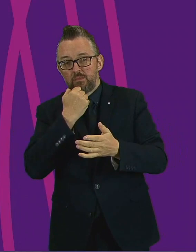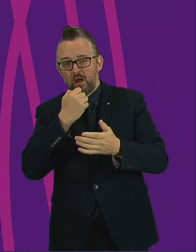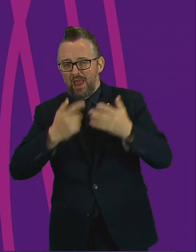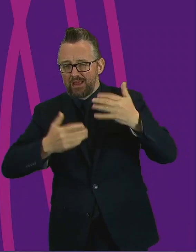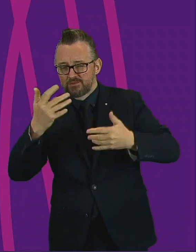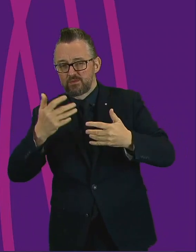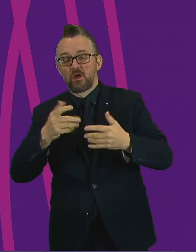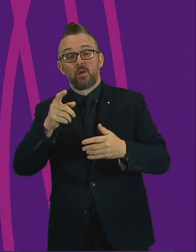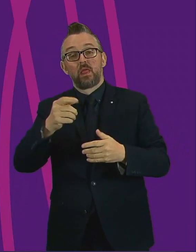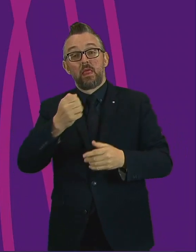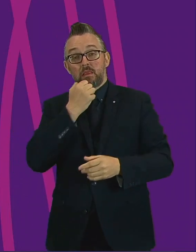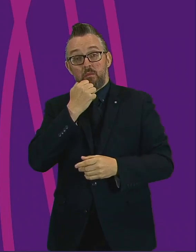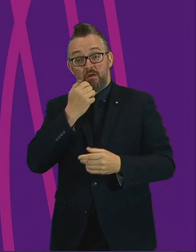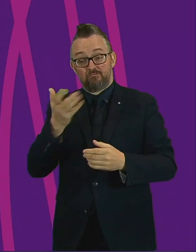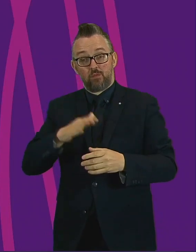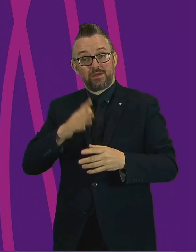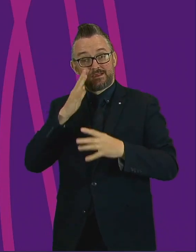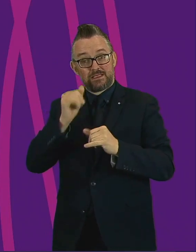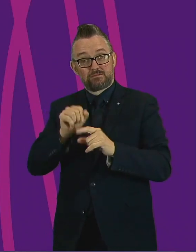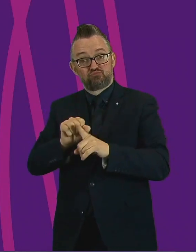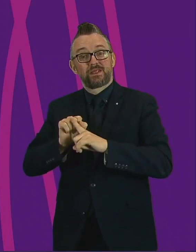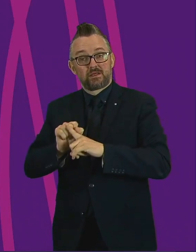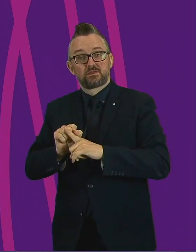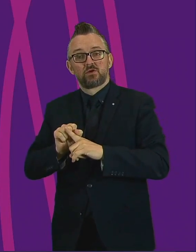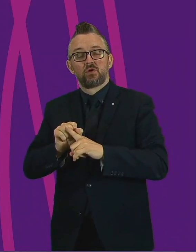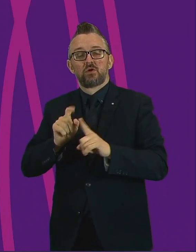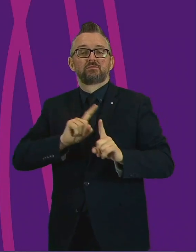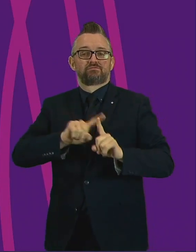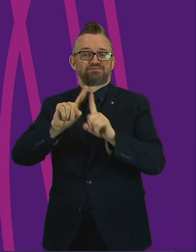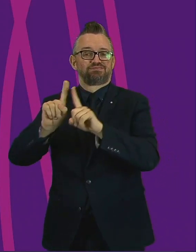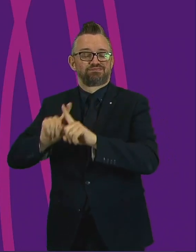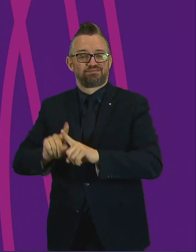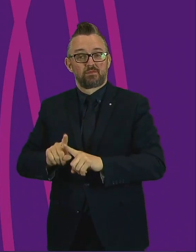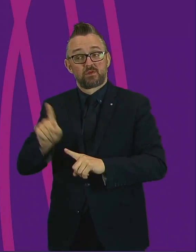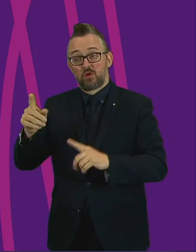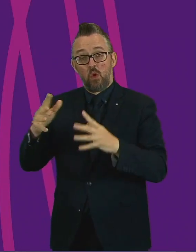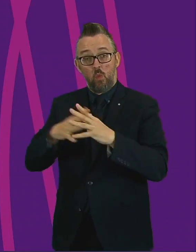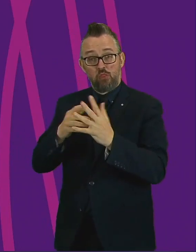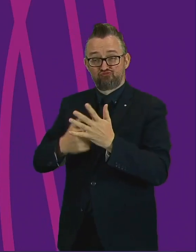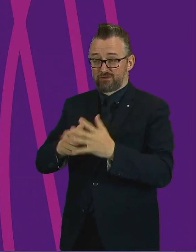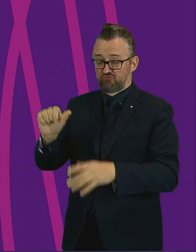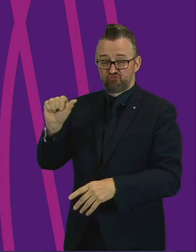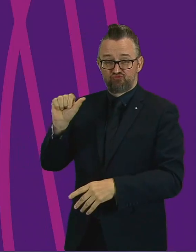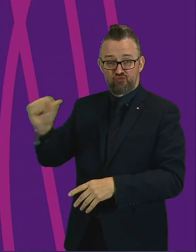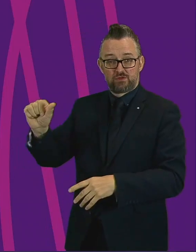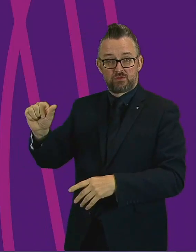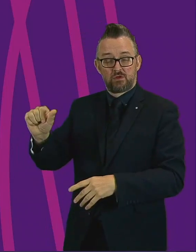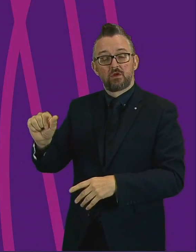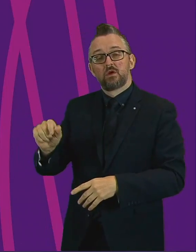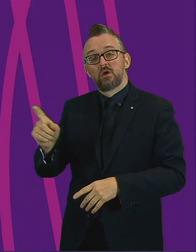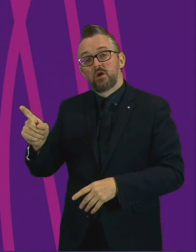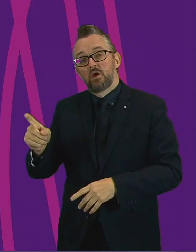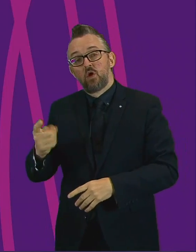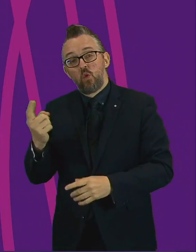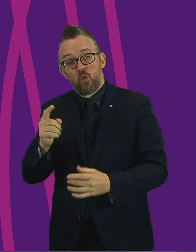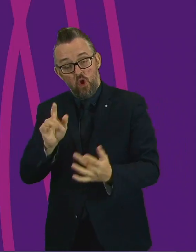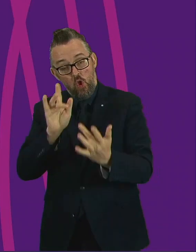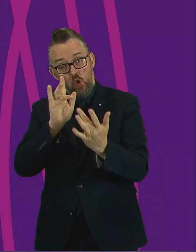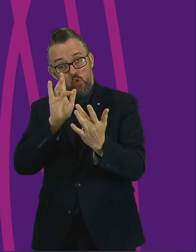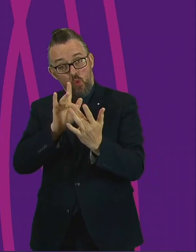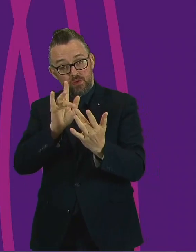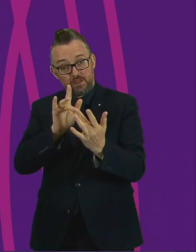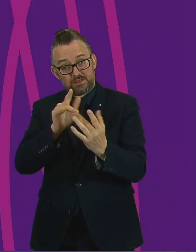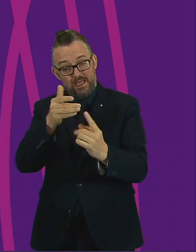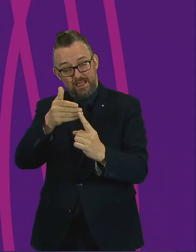and Protect will be very important, not just in terms of the numbers tested, but as Willie Rennie rightly says, the numbers of contacts that have been identified and the number